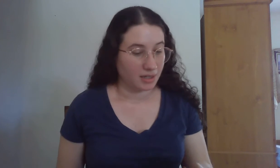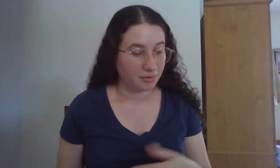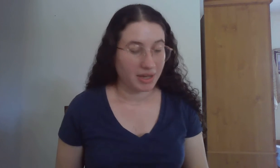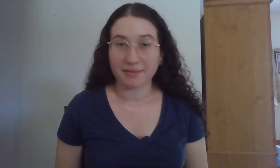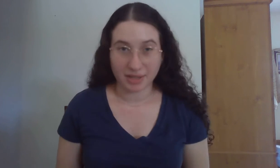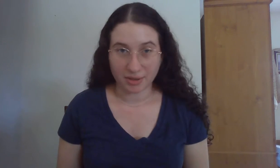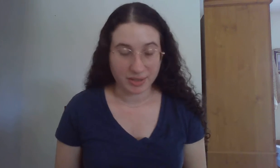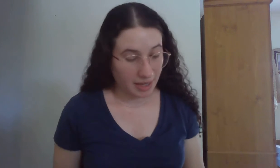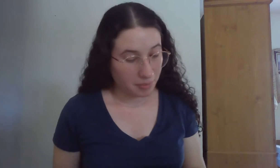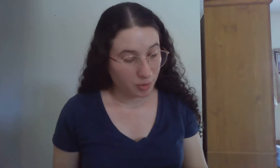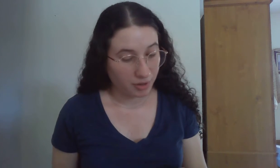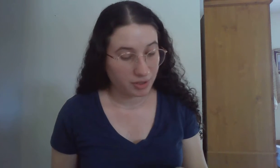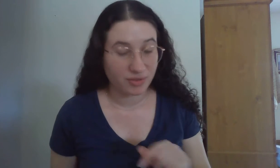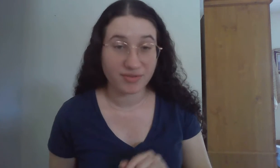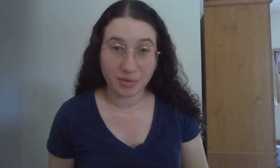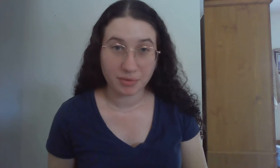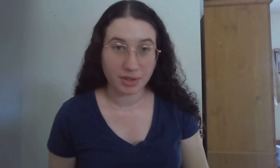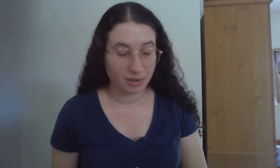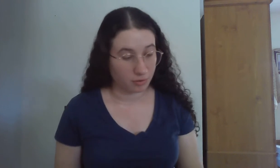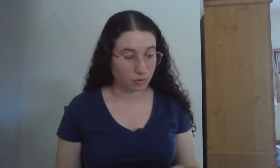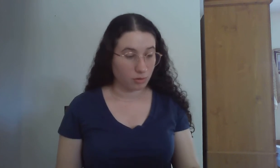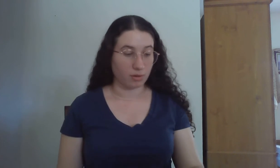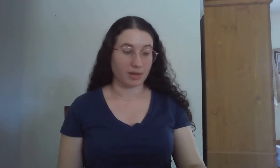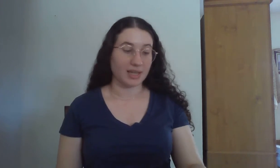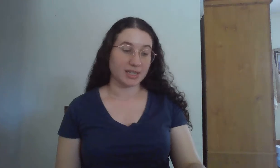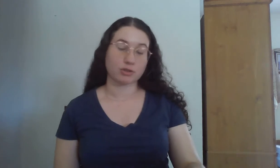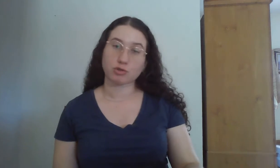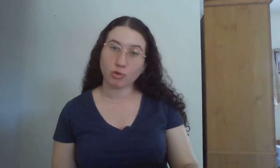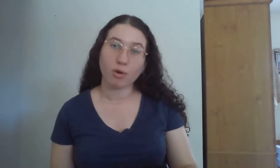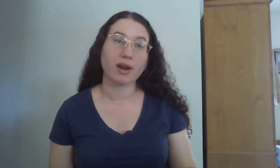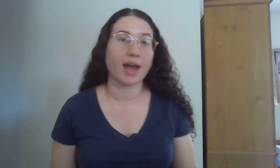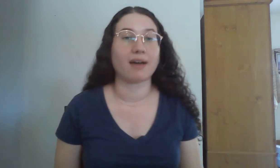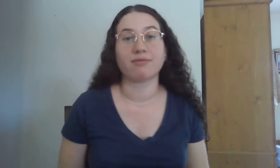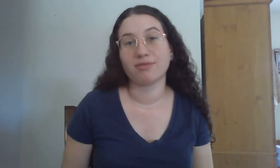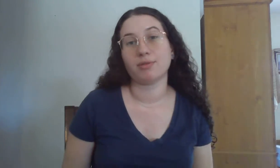Here we have another example. There is food in the store. Its store have food.